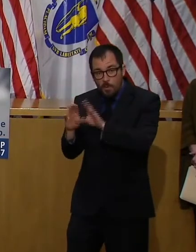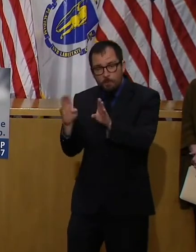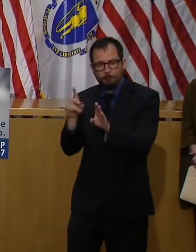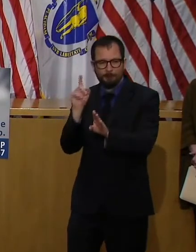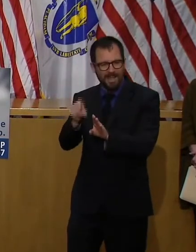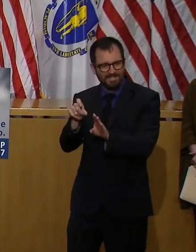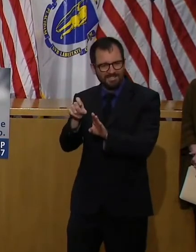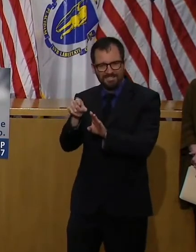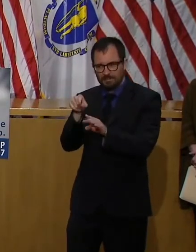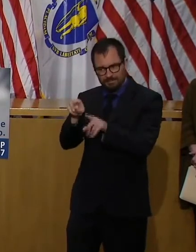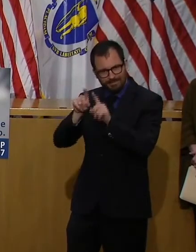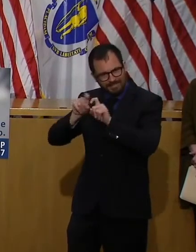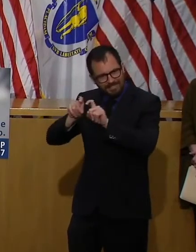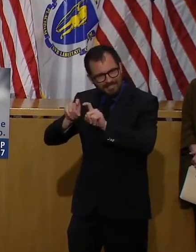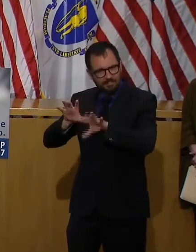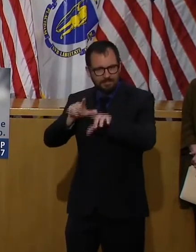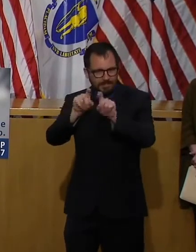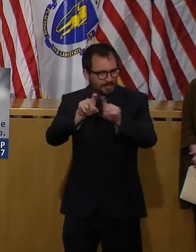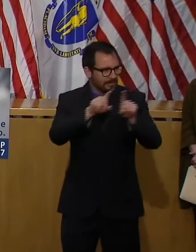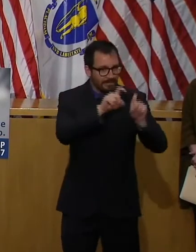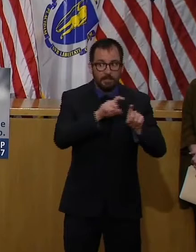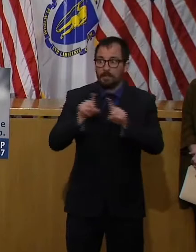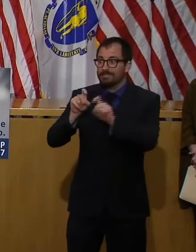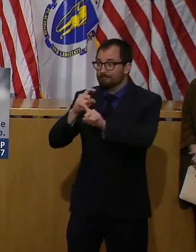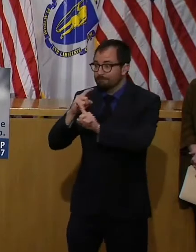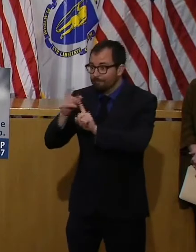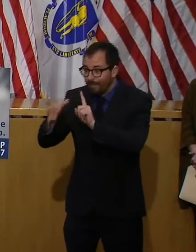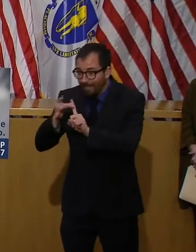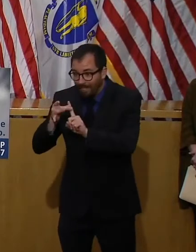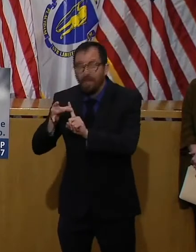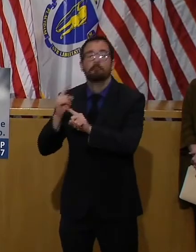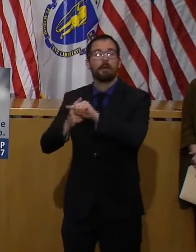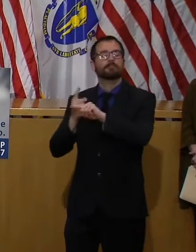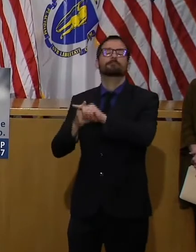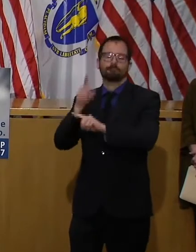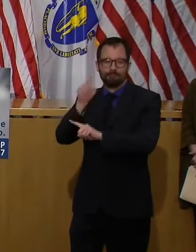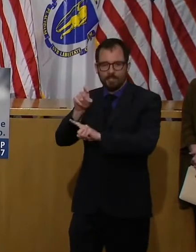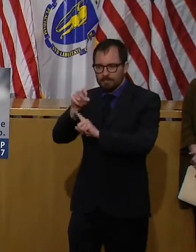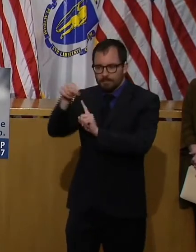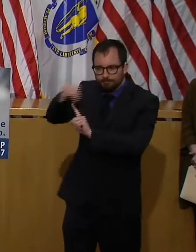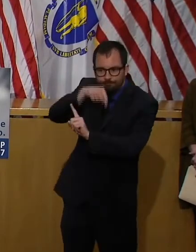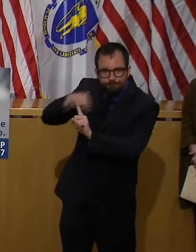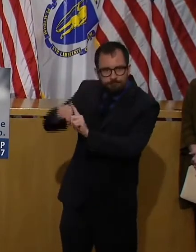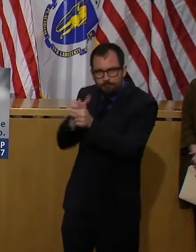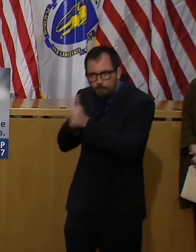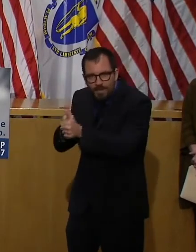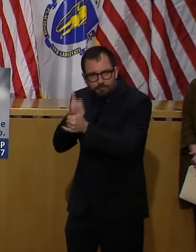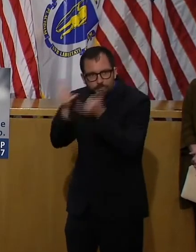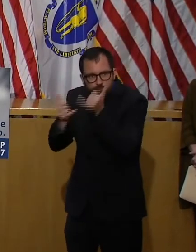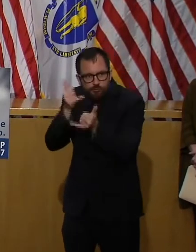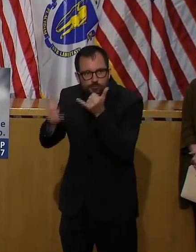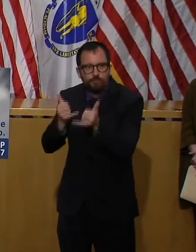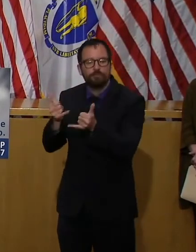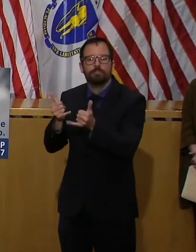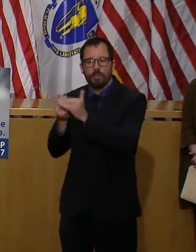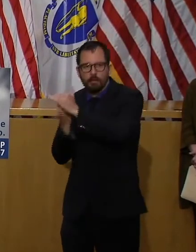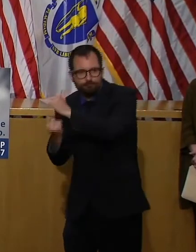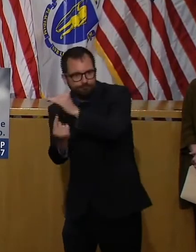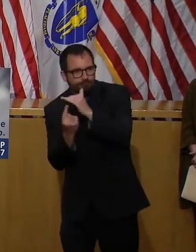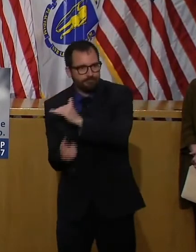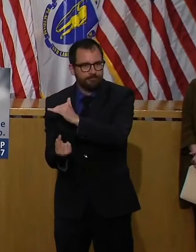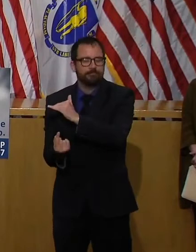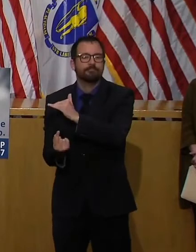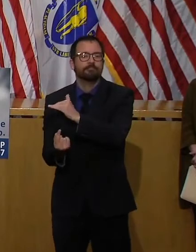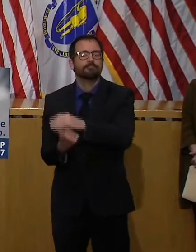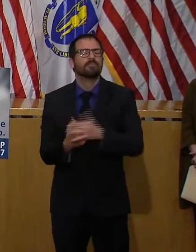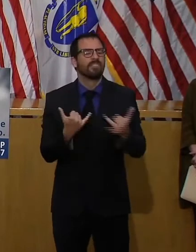tracing. And we thought it would be important today to talk specifically about how contact tracing works, what we've been up to, what our results are so far,